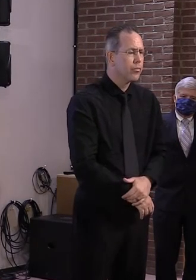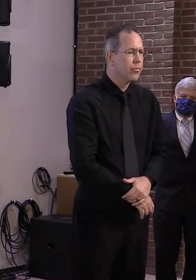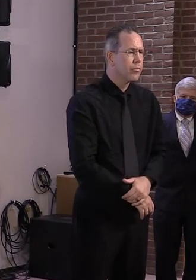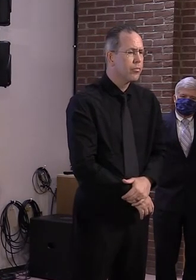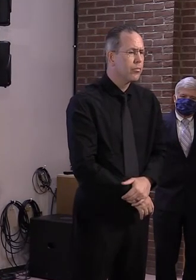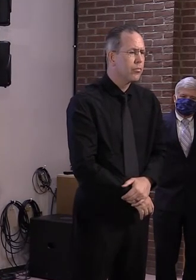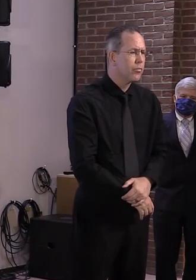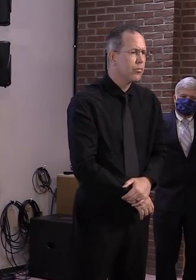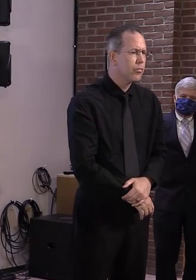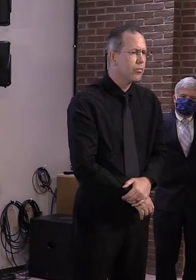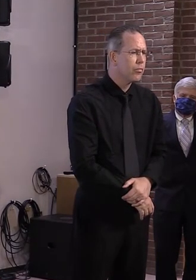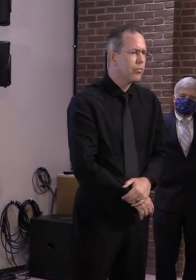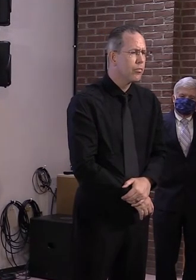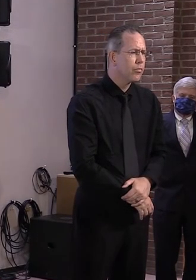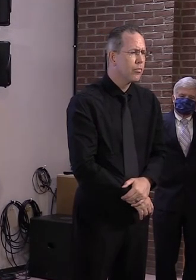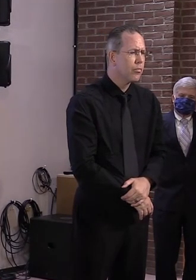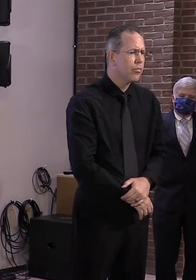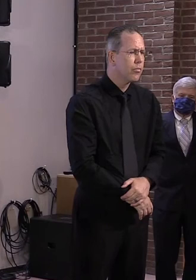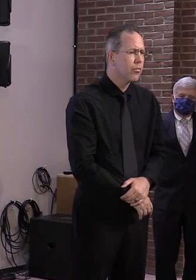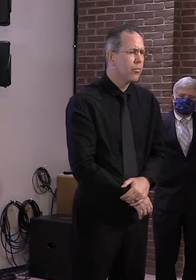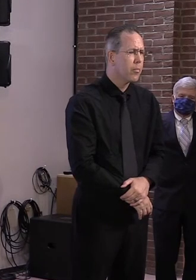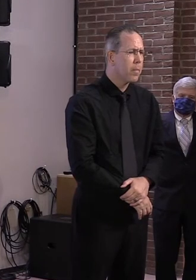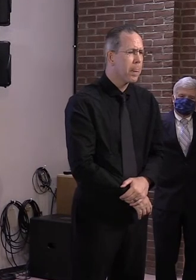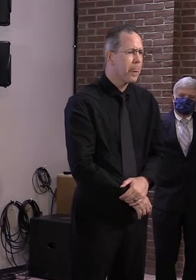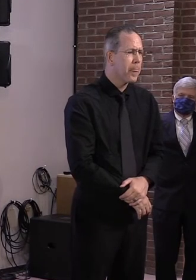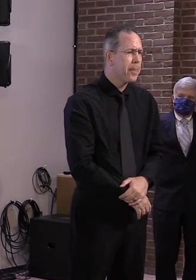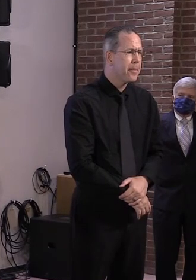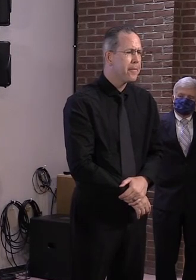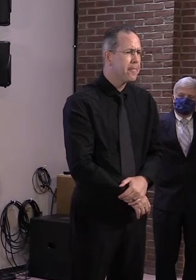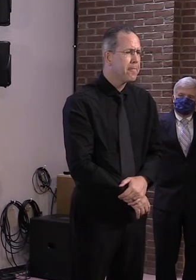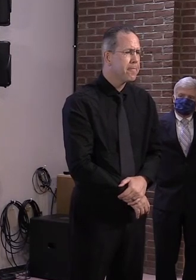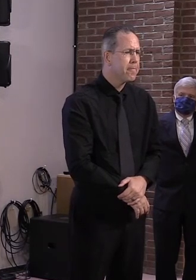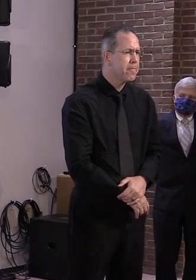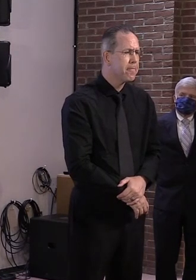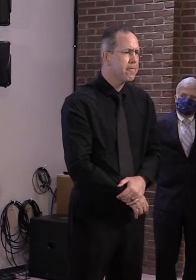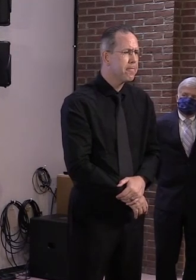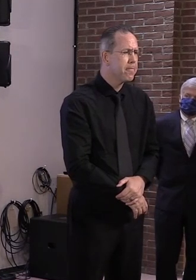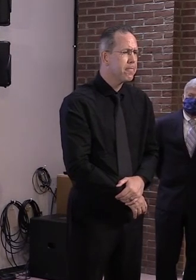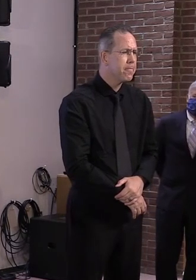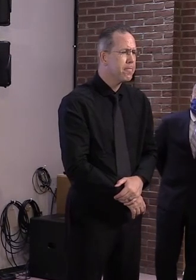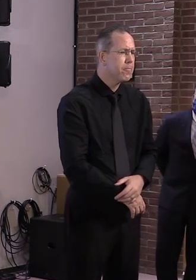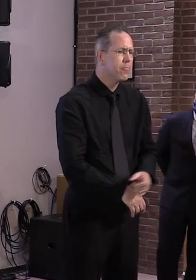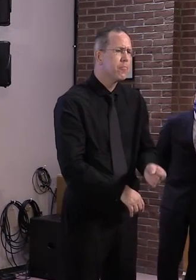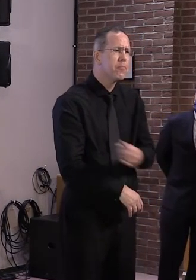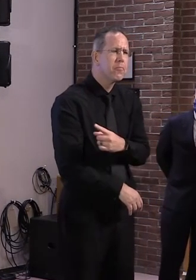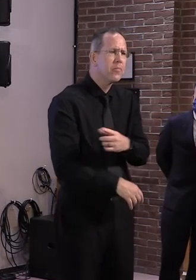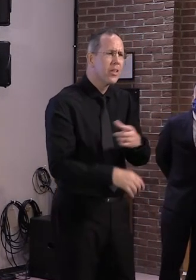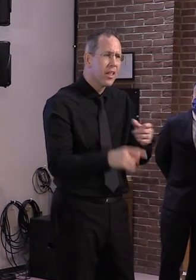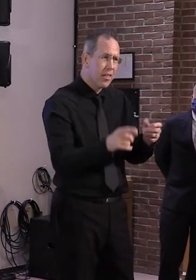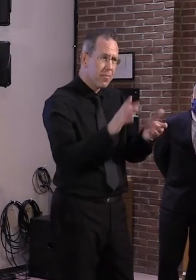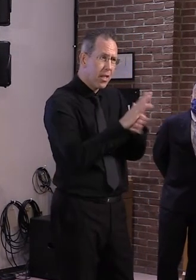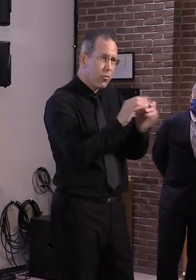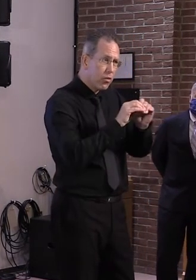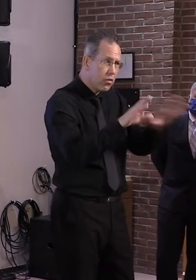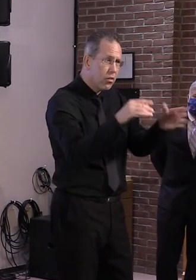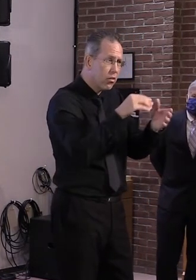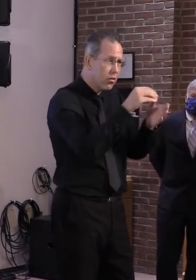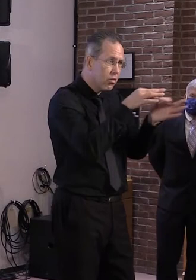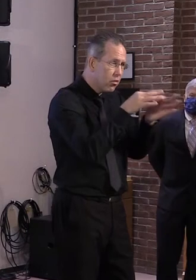Is that where information about what would necessitate an evacuation or lockdown would be